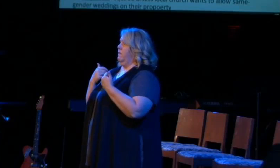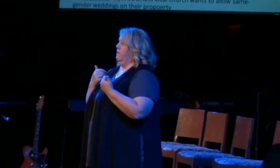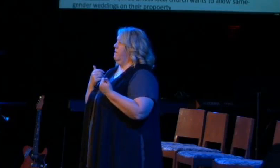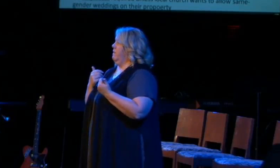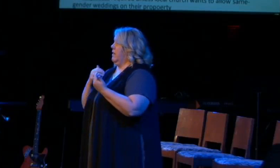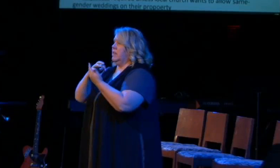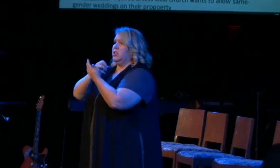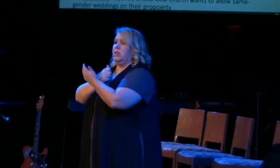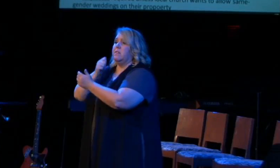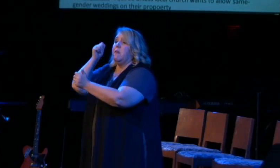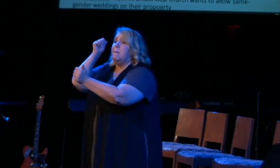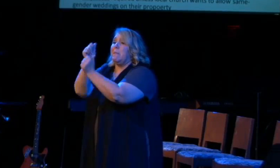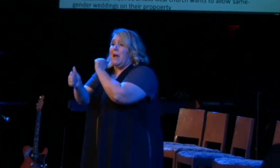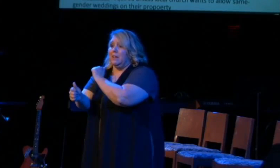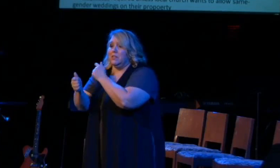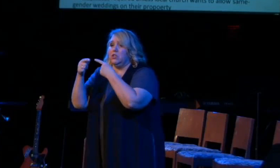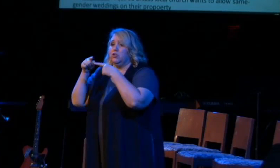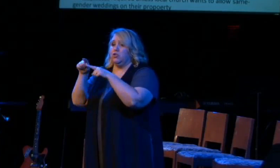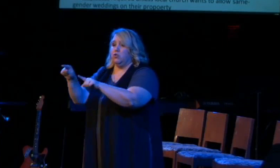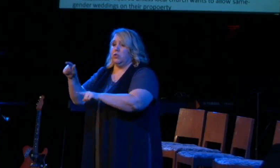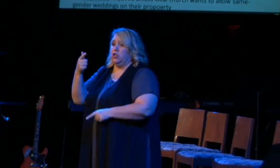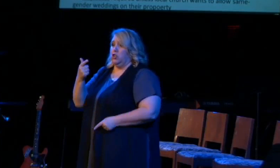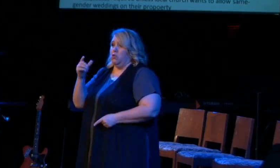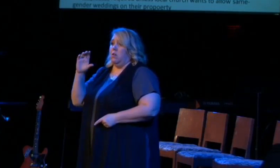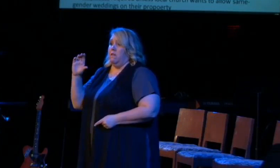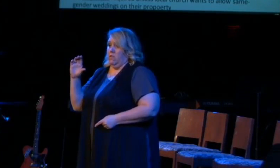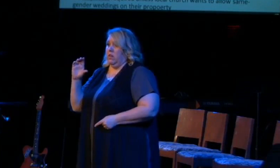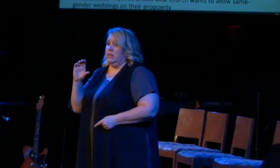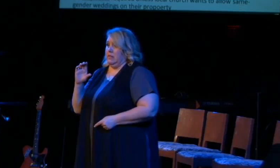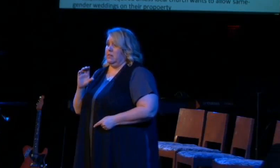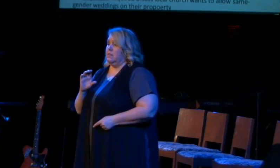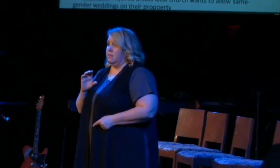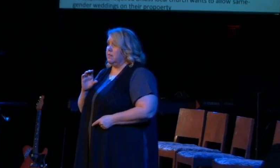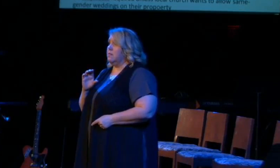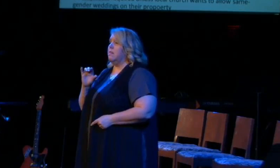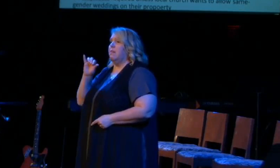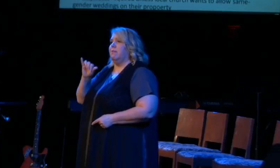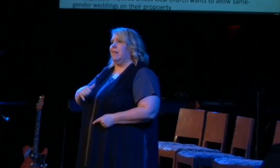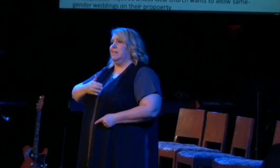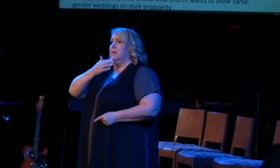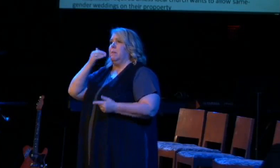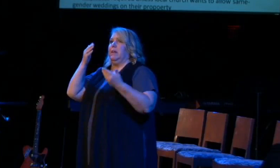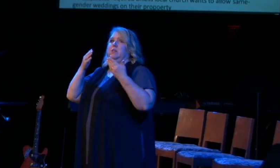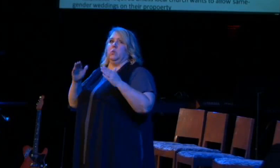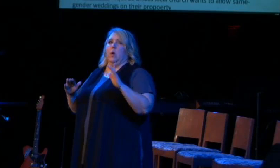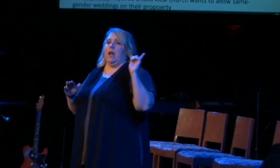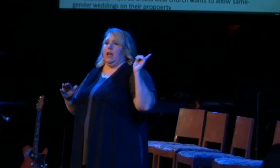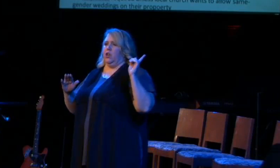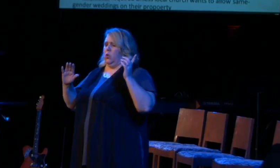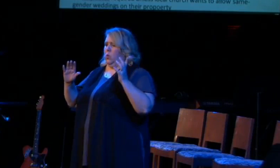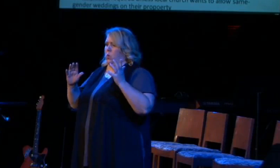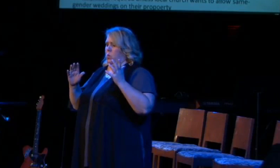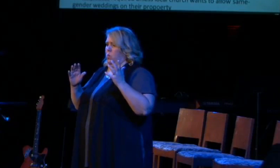at General Conference. And so we felt like this was the best way of creating space